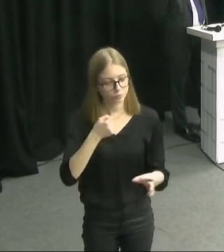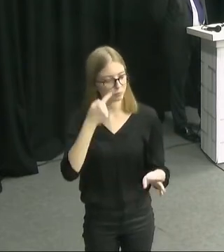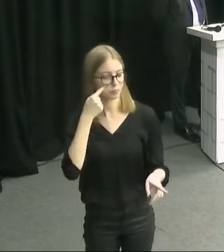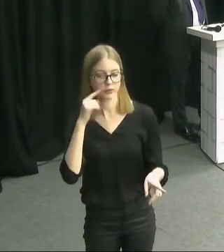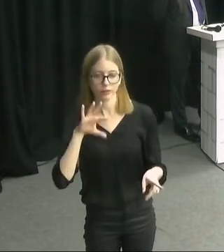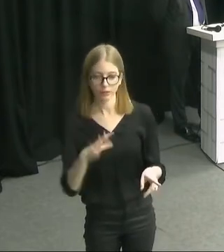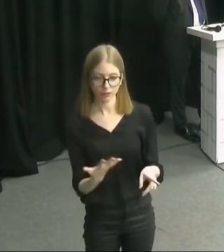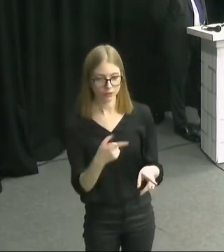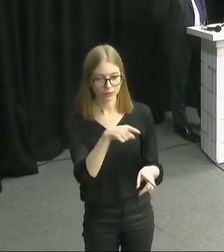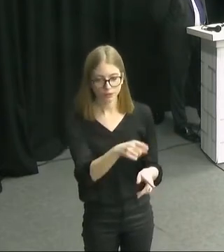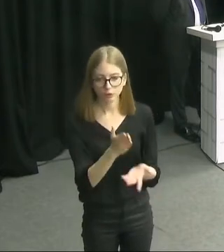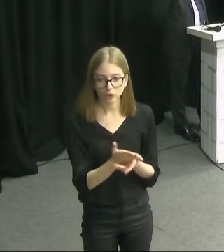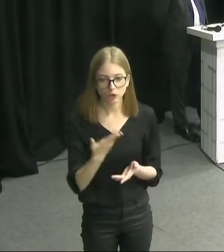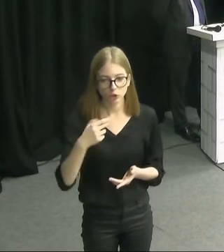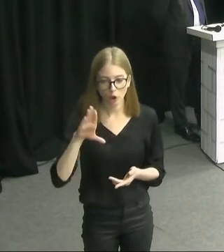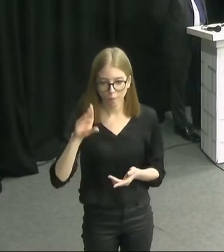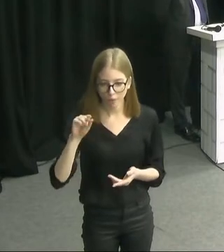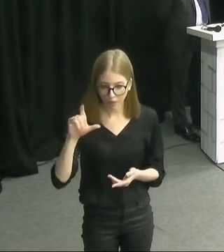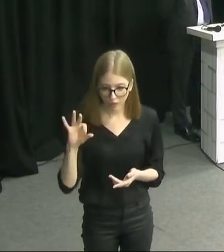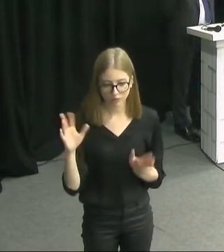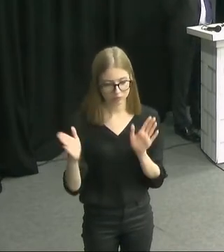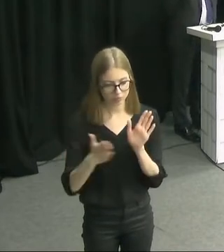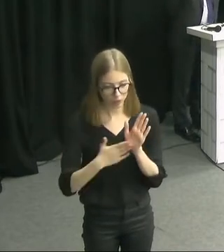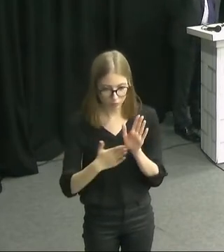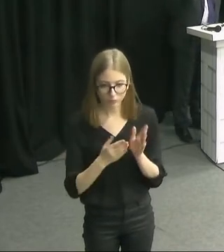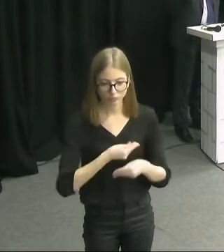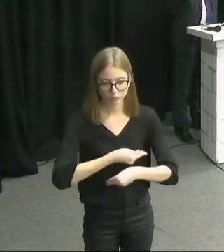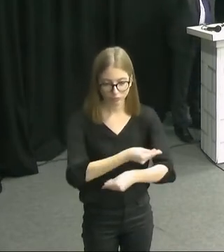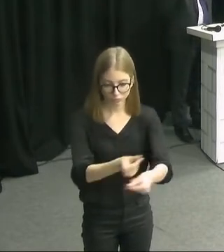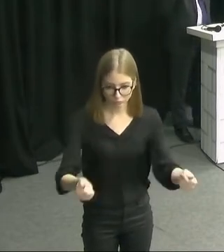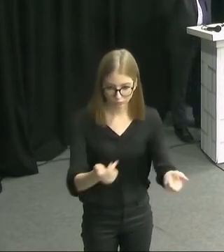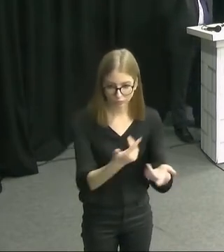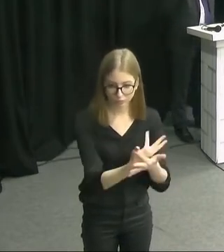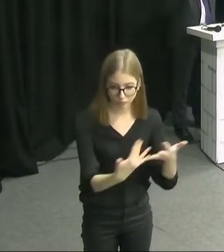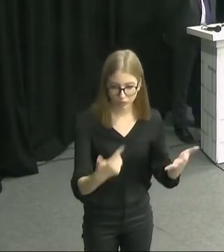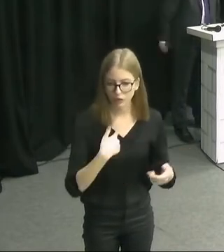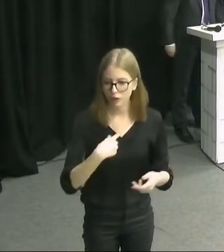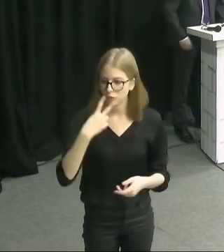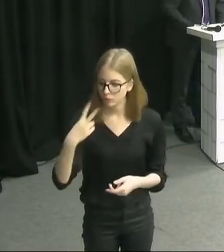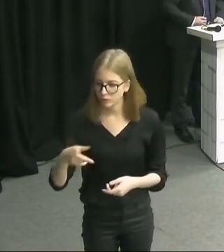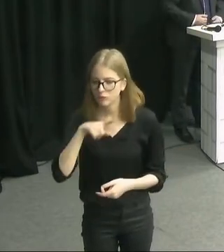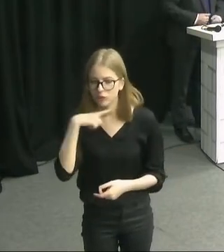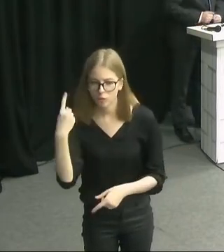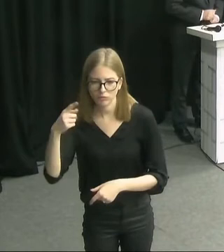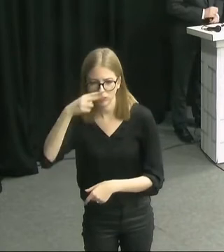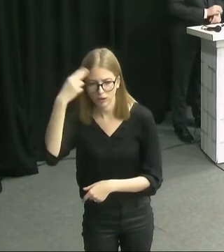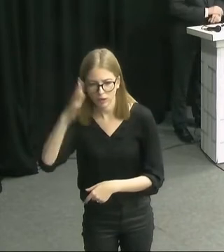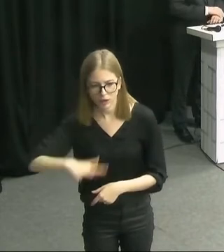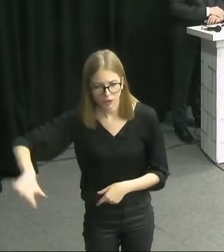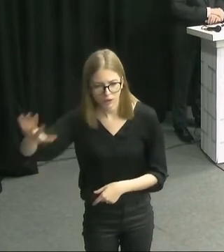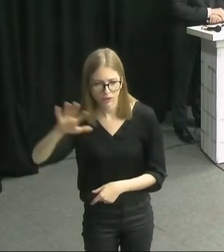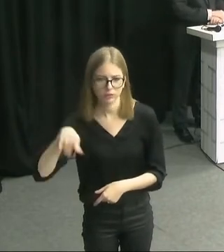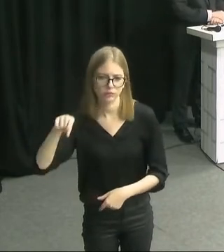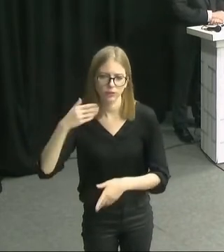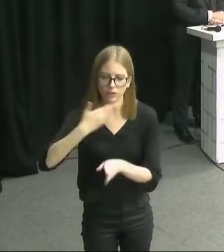department, we see that our science is earning Nobel Prizes in the world. But we see that in Lithuania, there are many